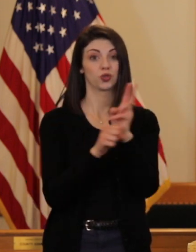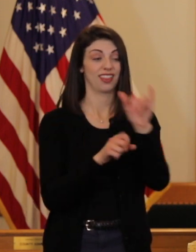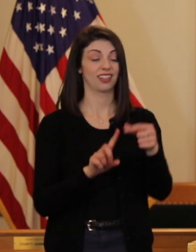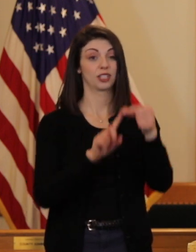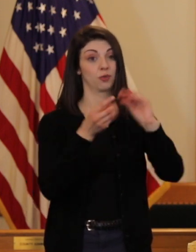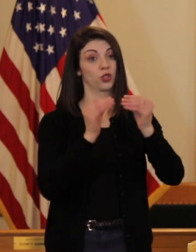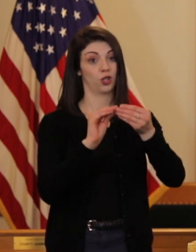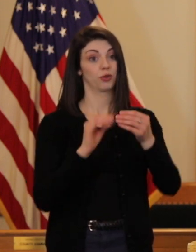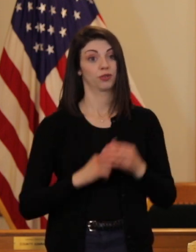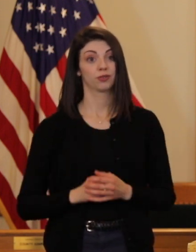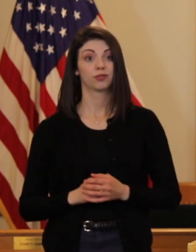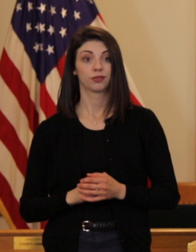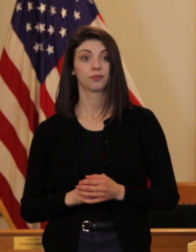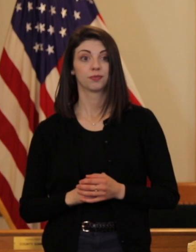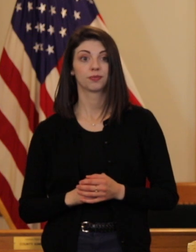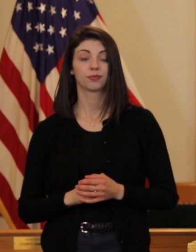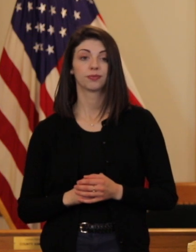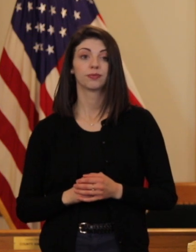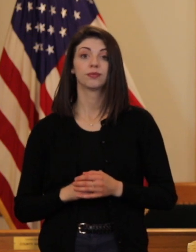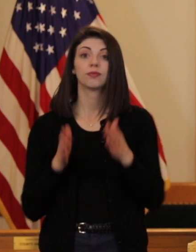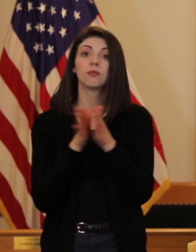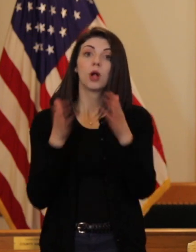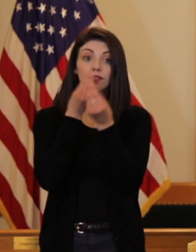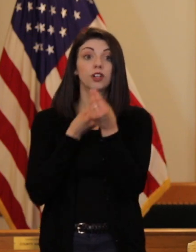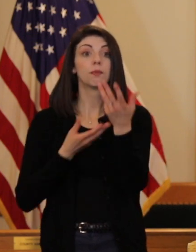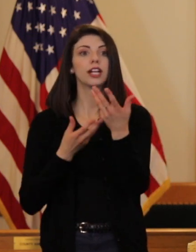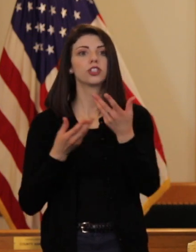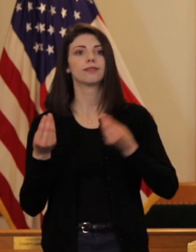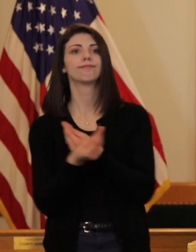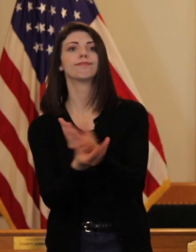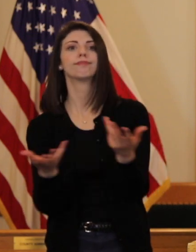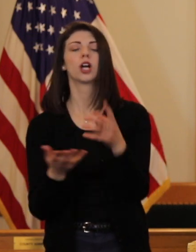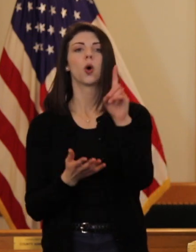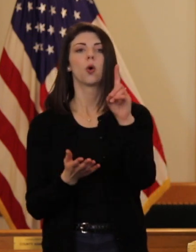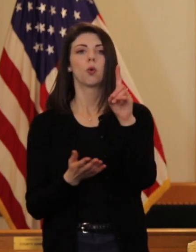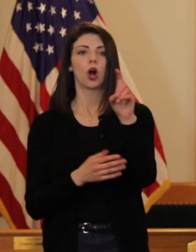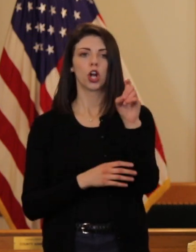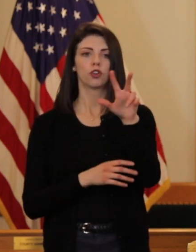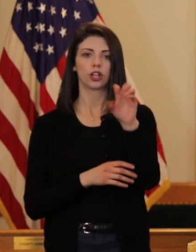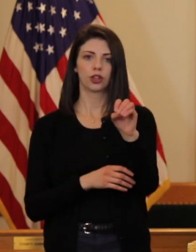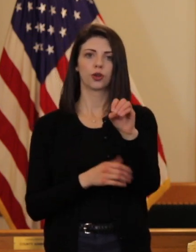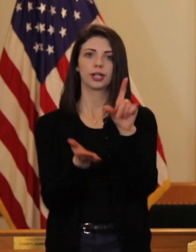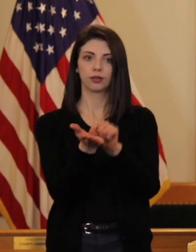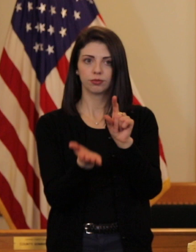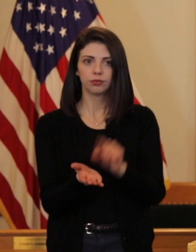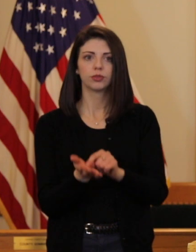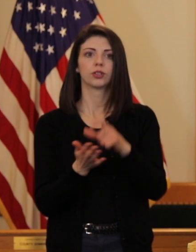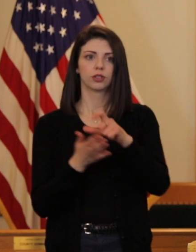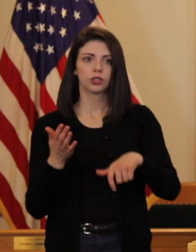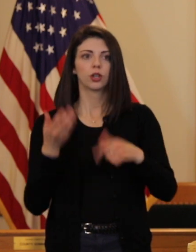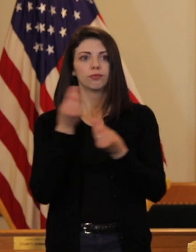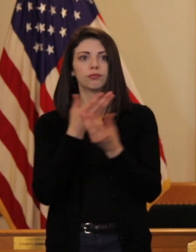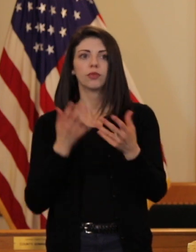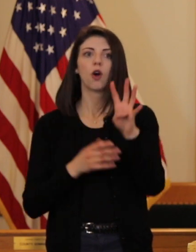hotline. Public information has distributed more than 130 news releases, including 40 daily updates, and presented a